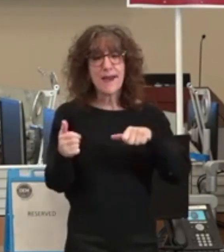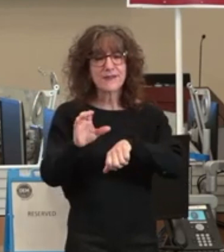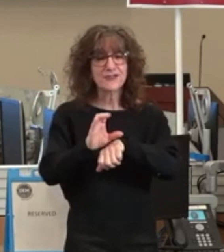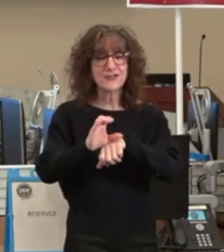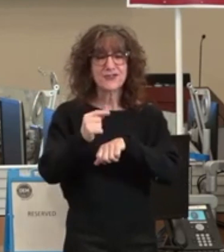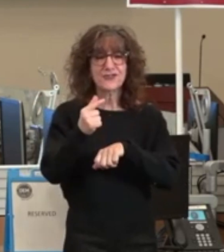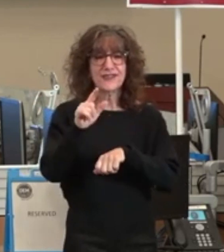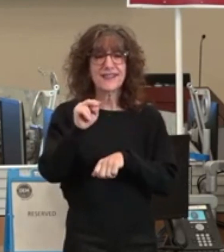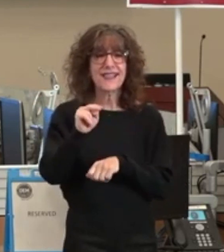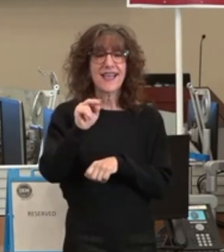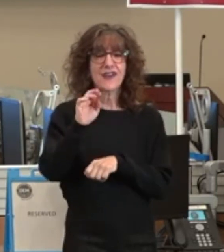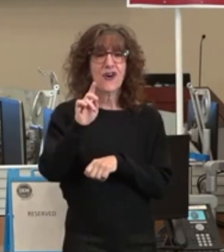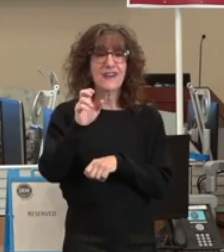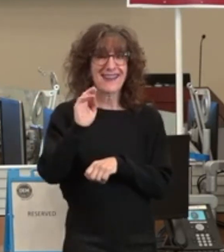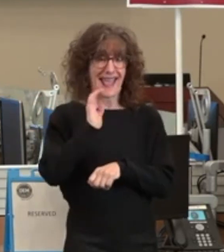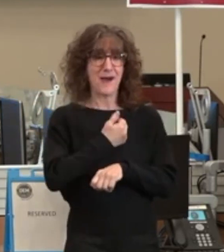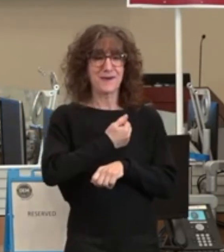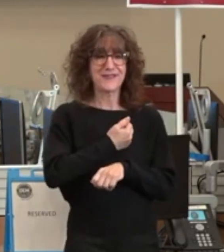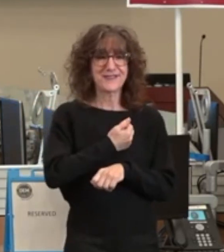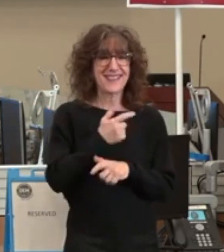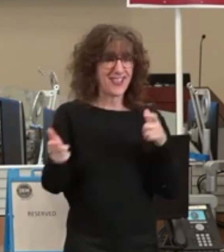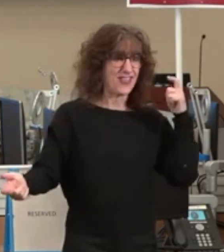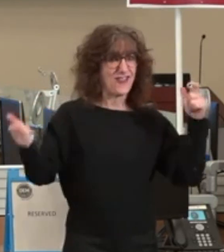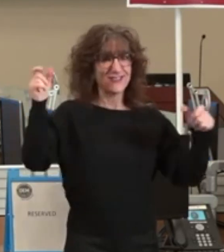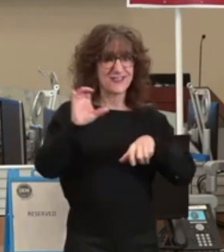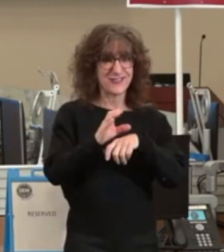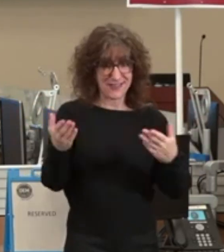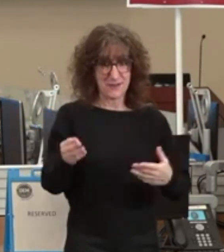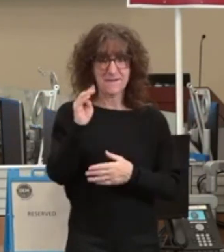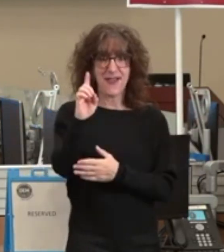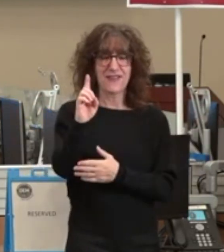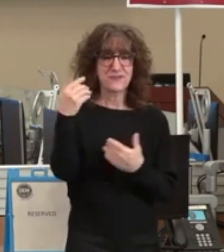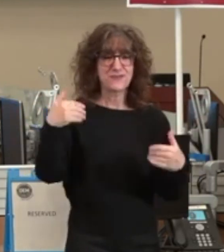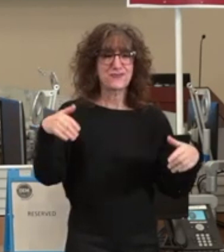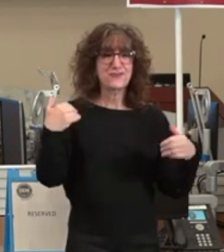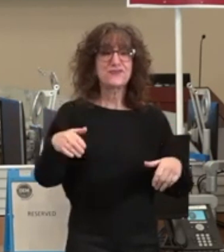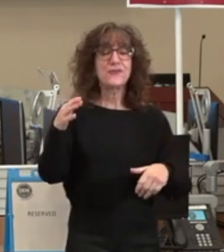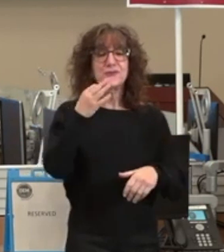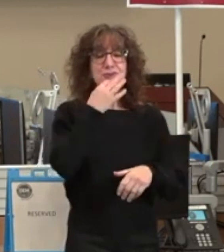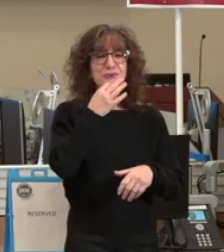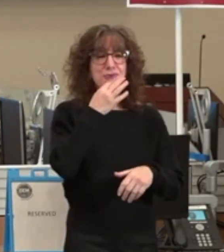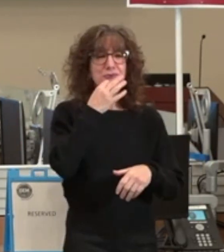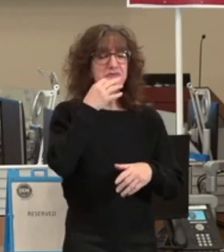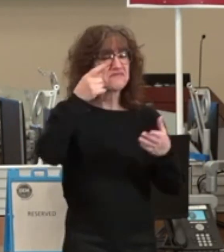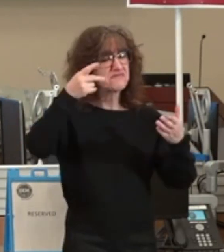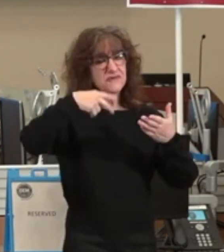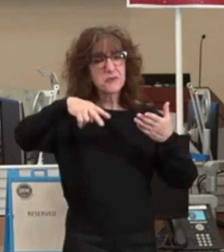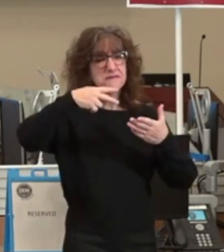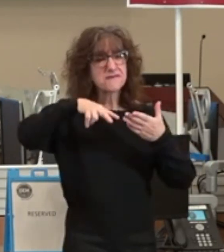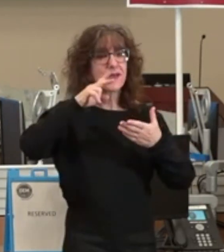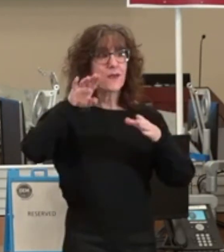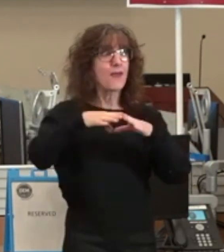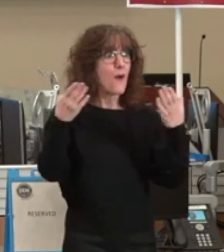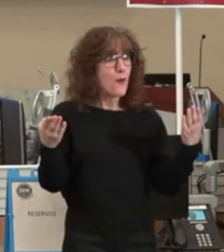Glenarden, our very own First Baptist Church of Glenarden, which is the largest church in Maryland, which will soon serve in the next couple of weeks. We expect that they